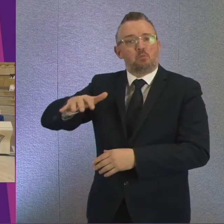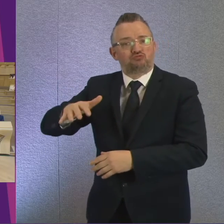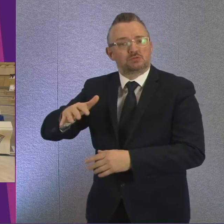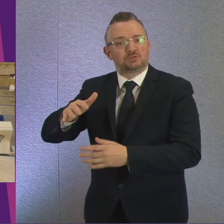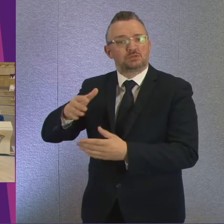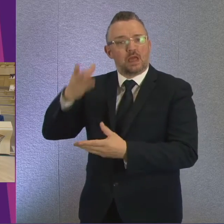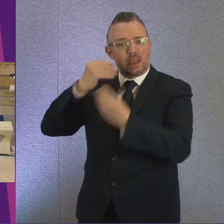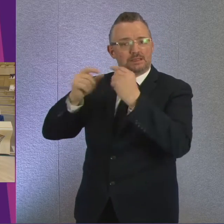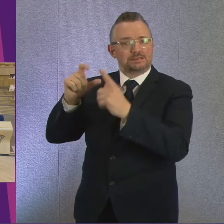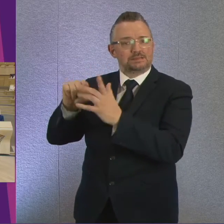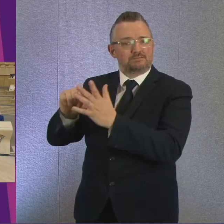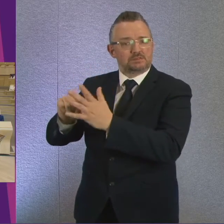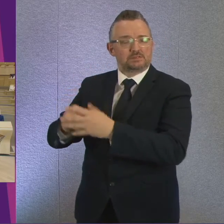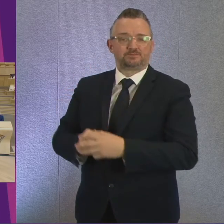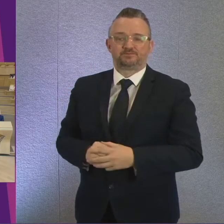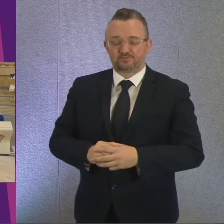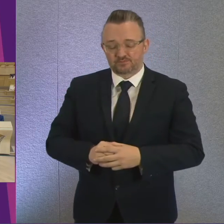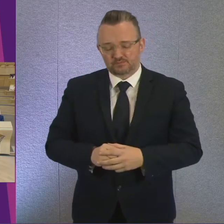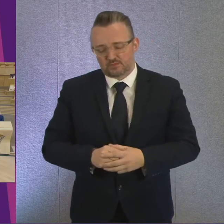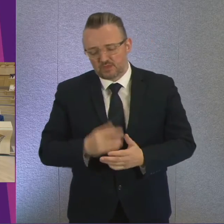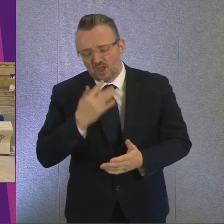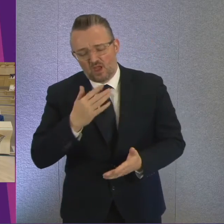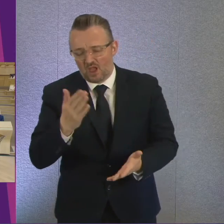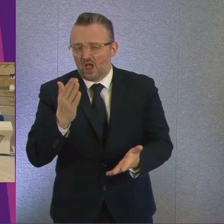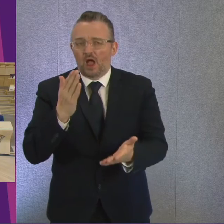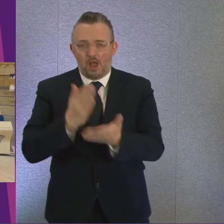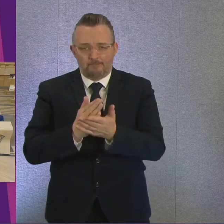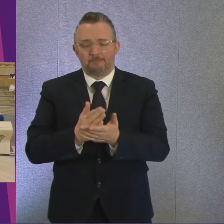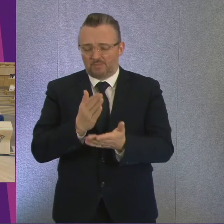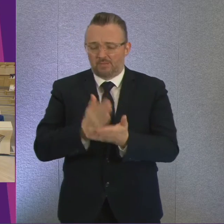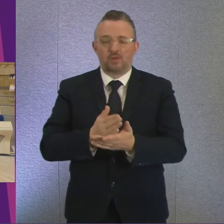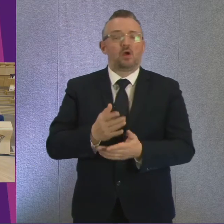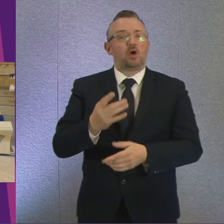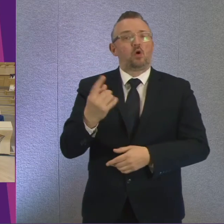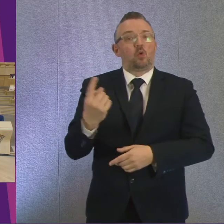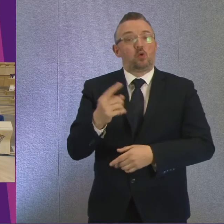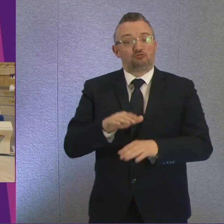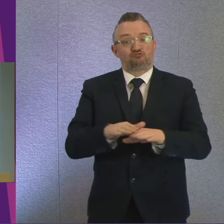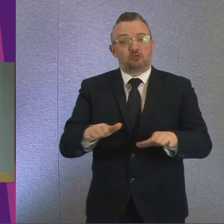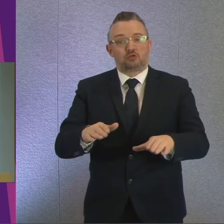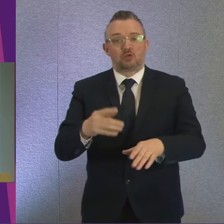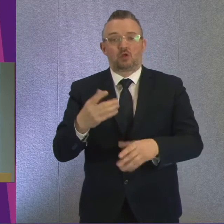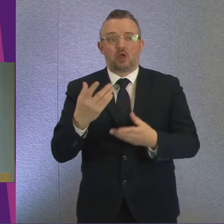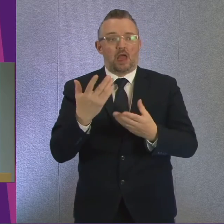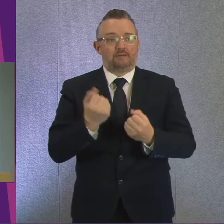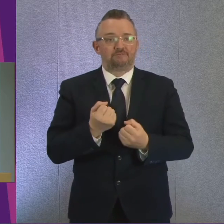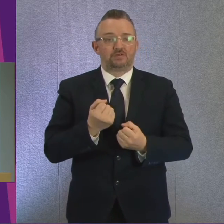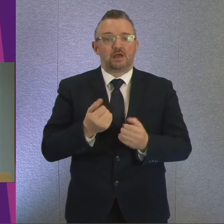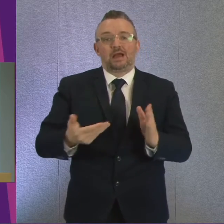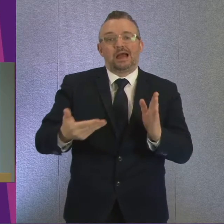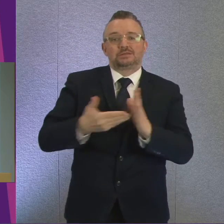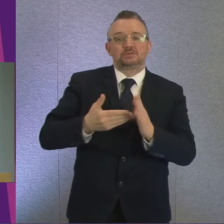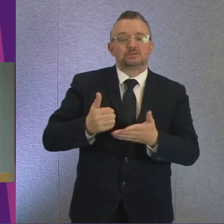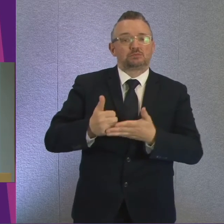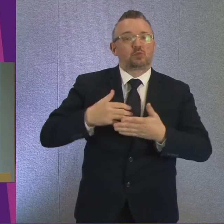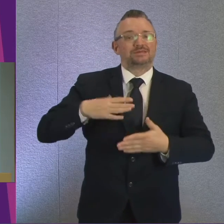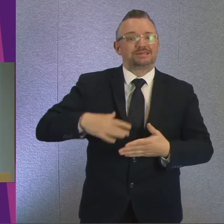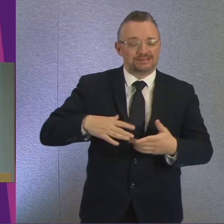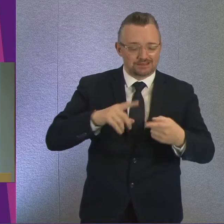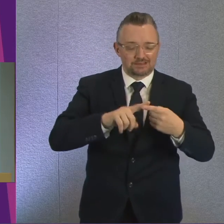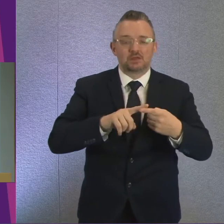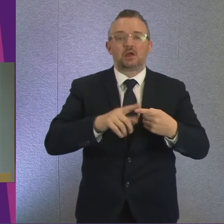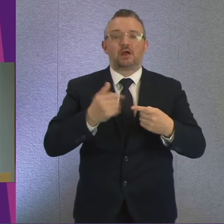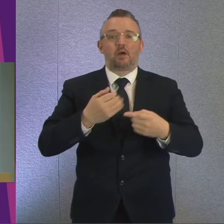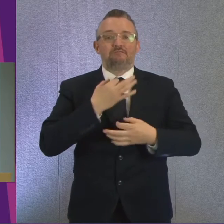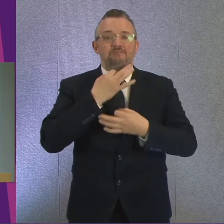Todd. Absolutely. The families of vulnerable children, and including some children with additional support needs,